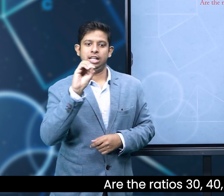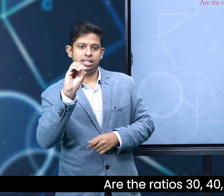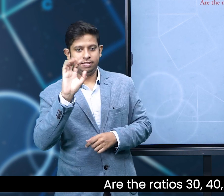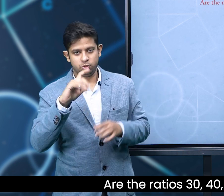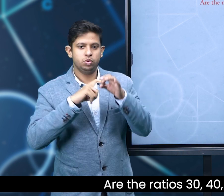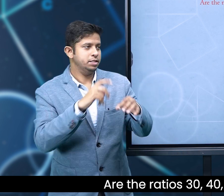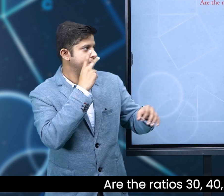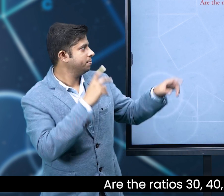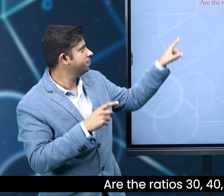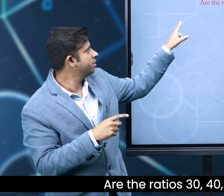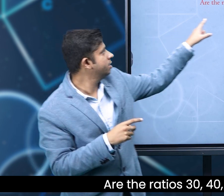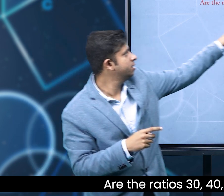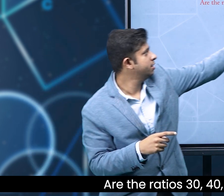proportion?